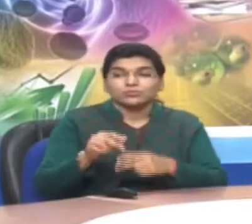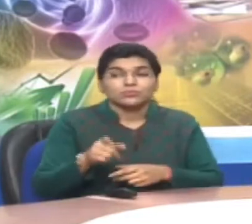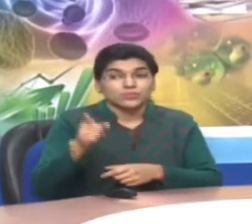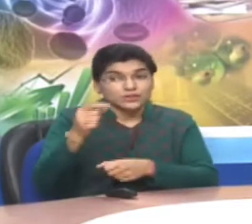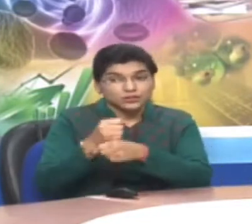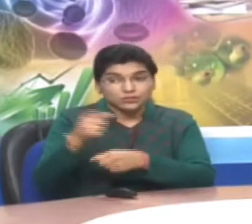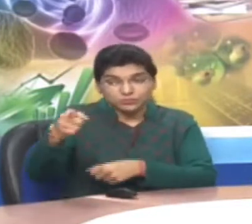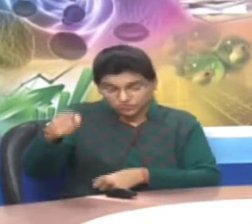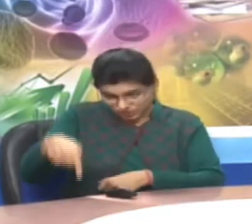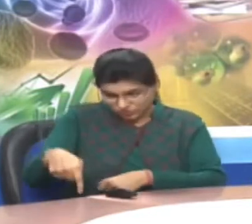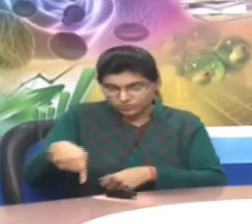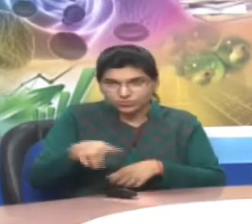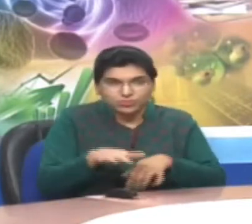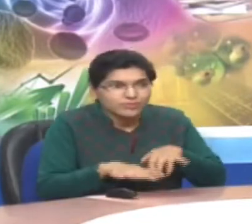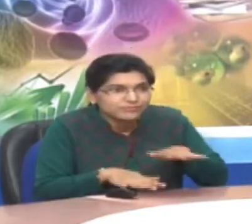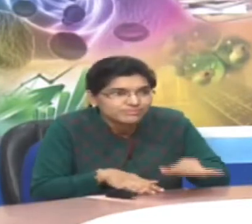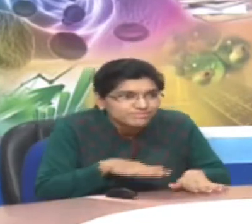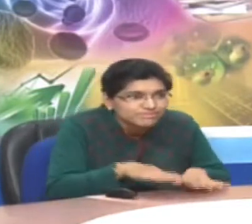make you crawl.